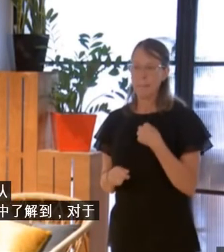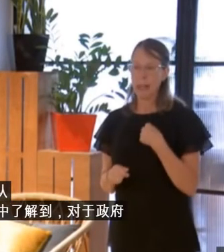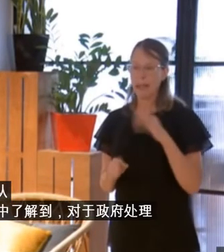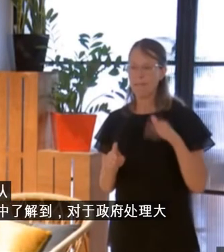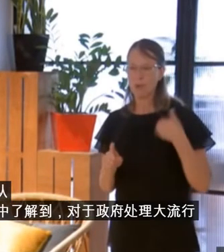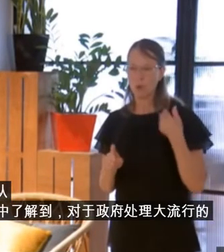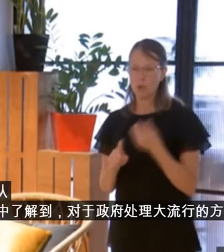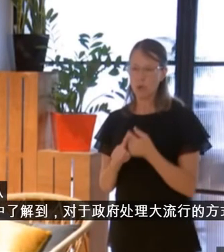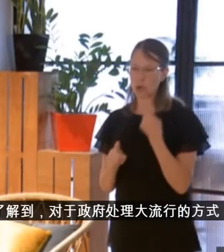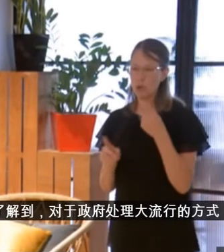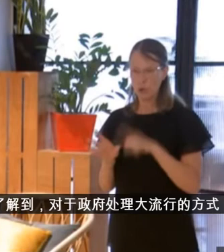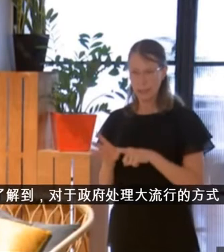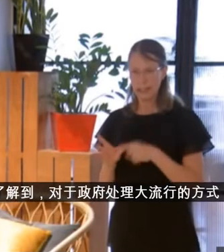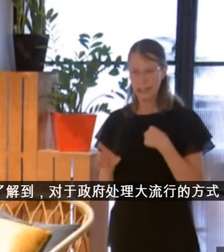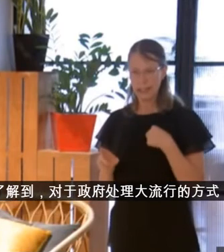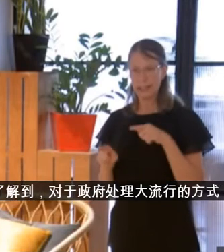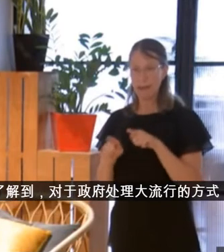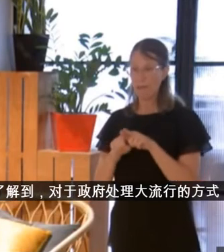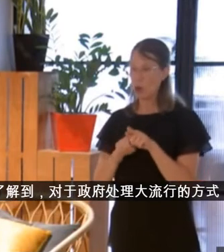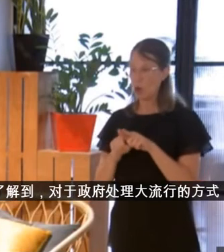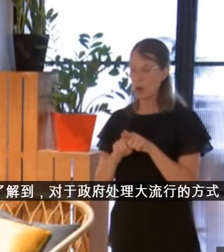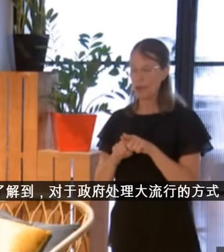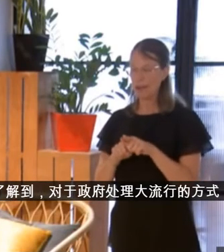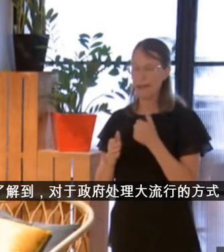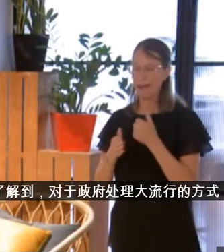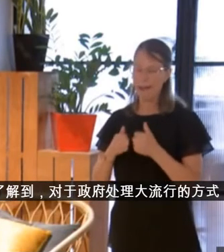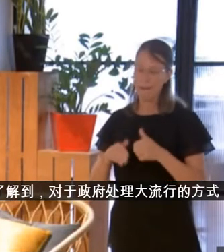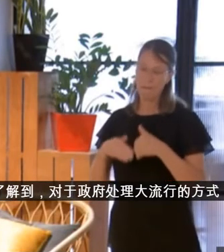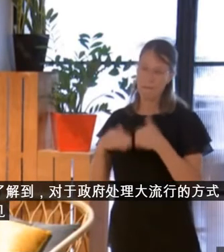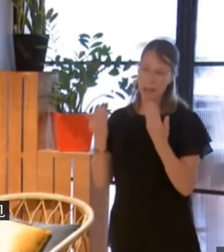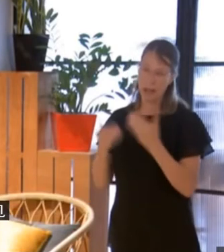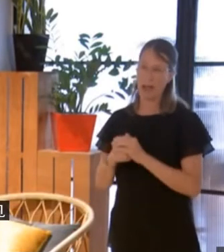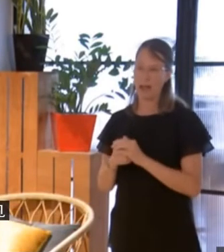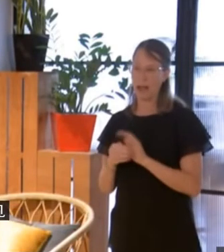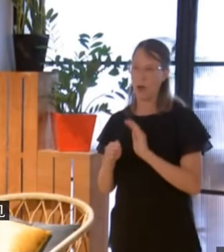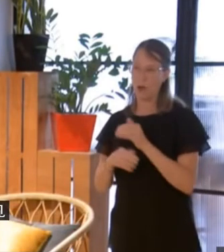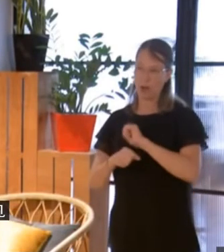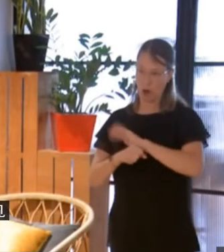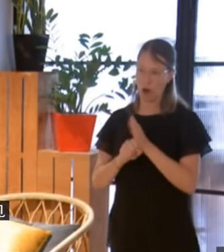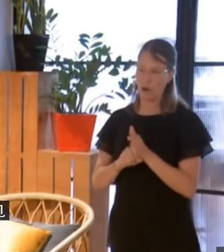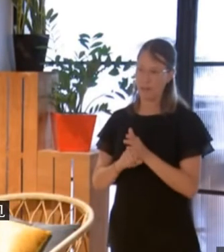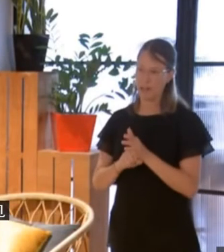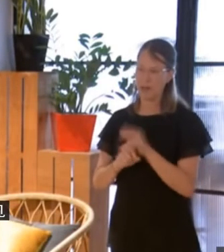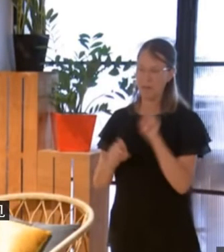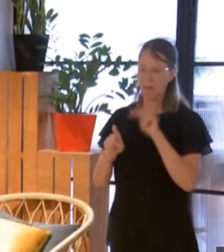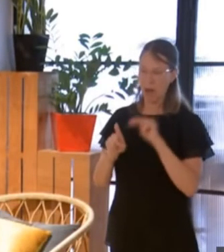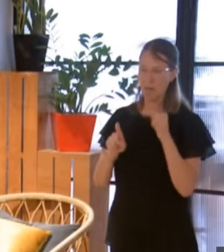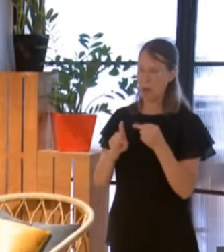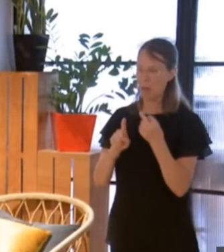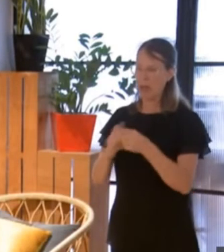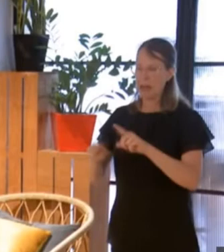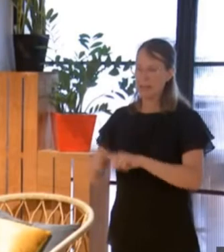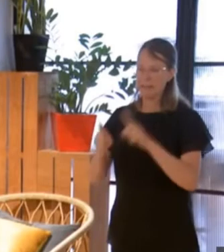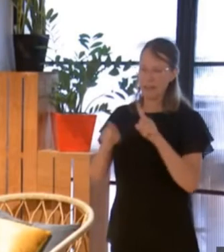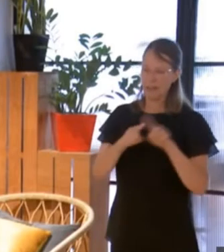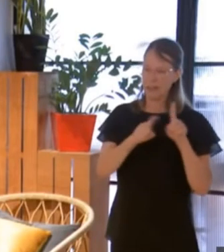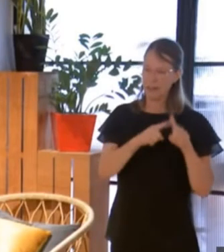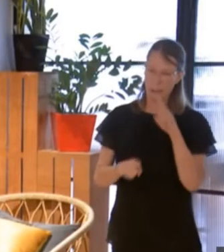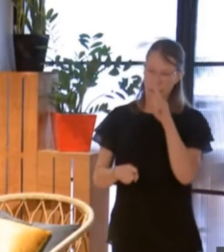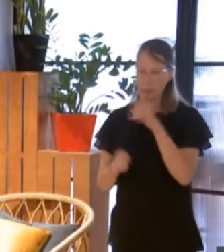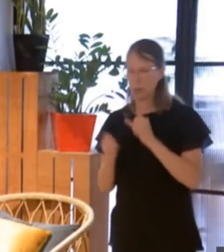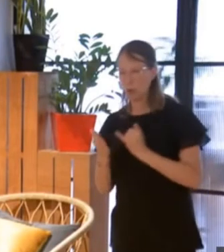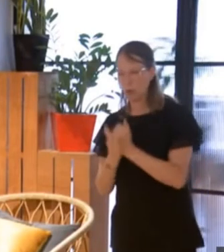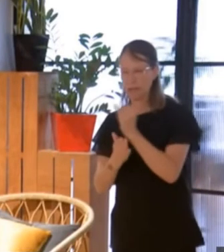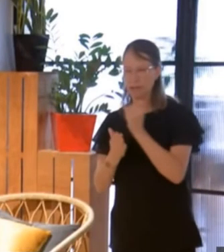this pandemic that every single day there'll be different opinions in relation to the way that governments are handling a pandemic. And